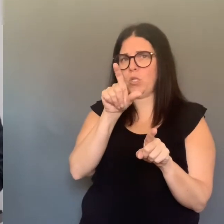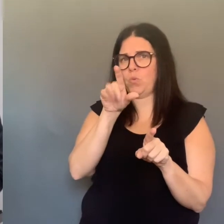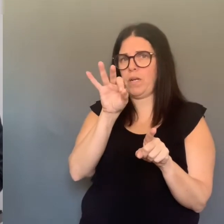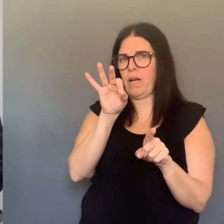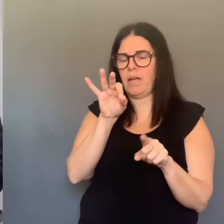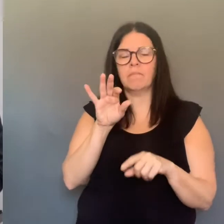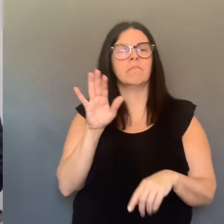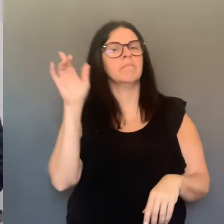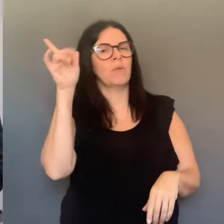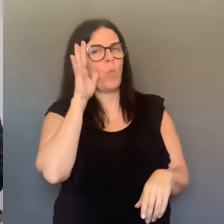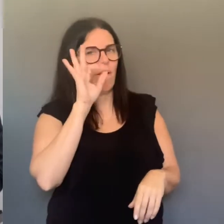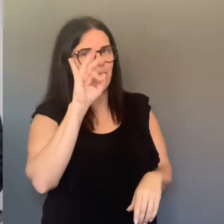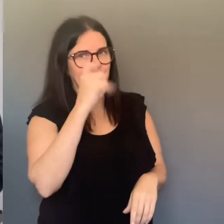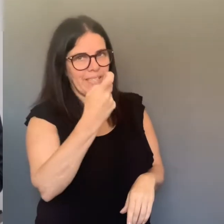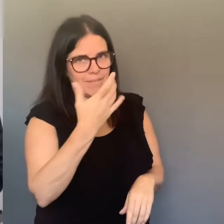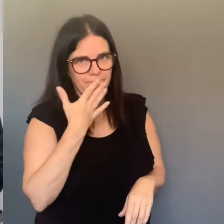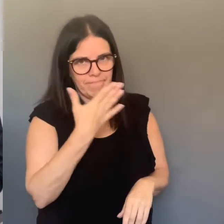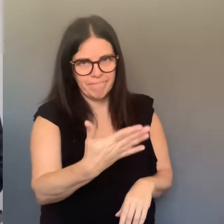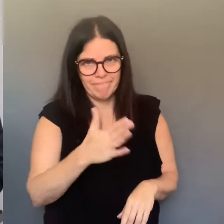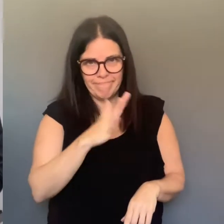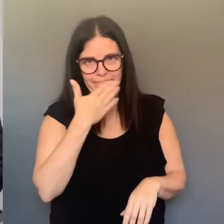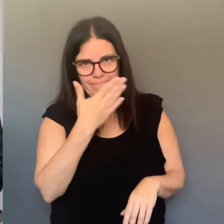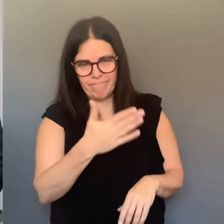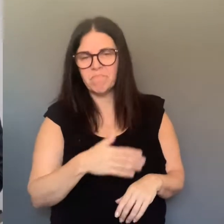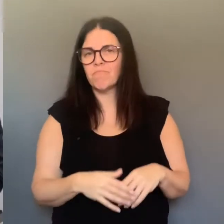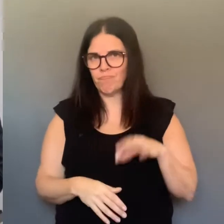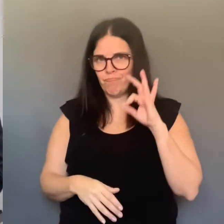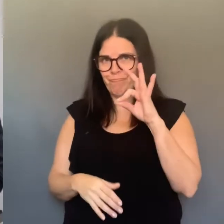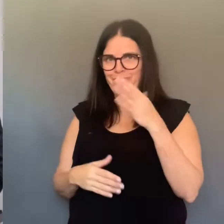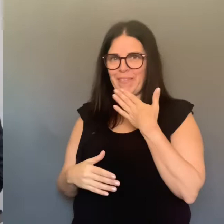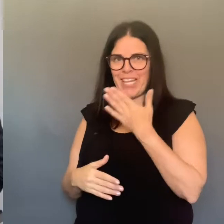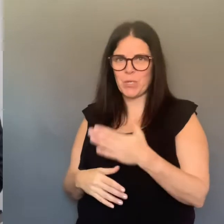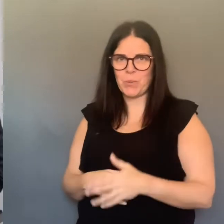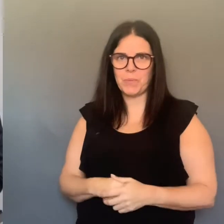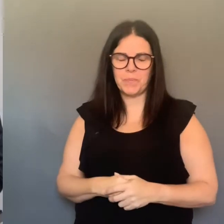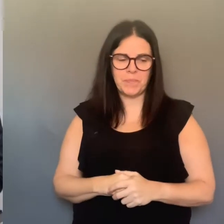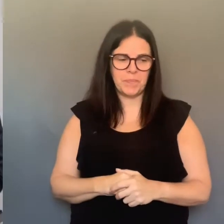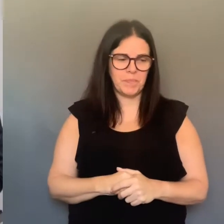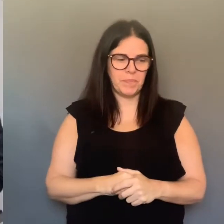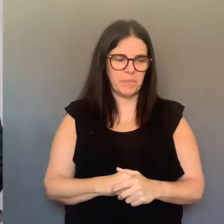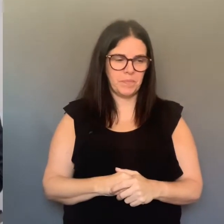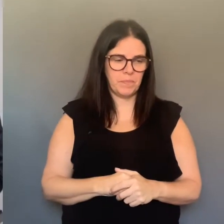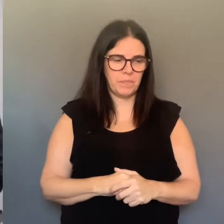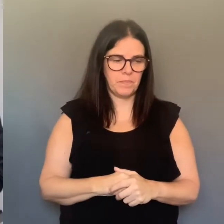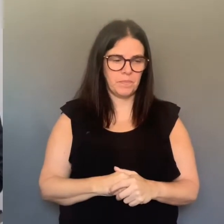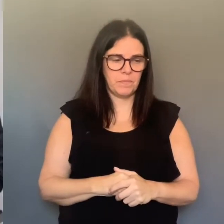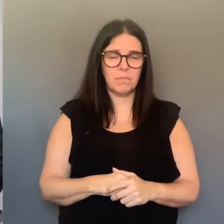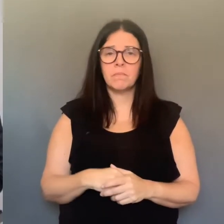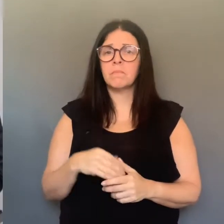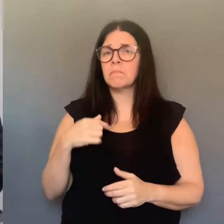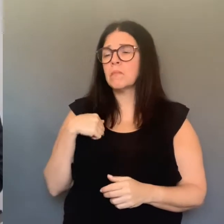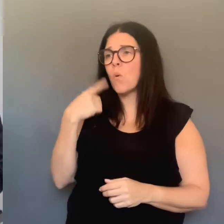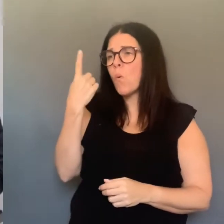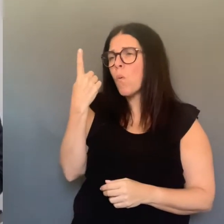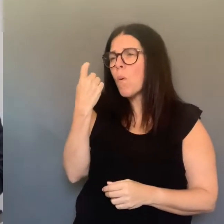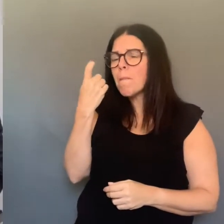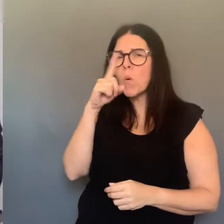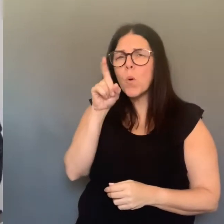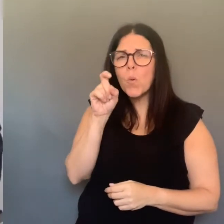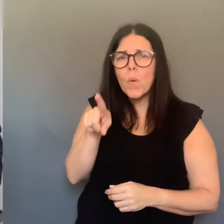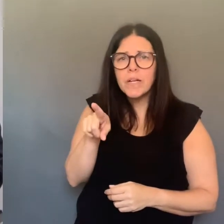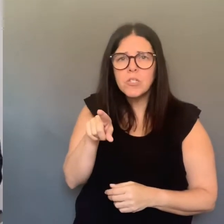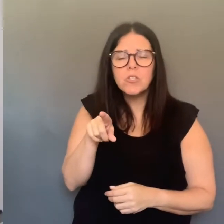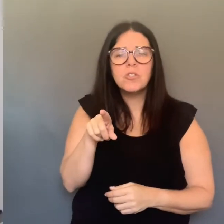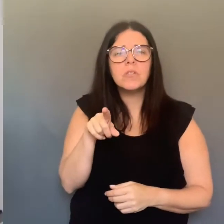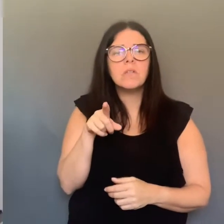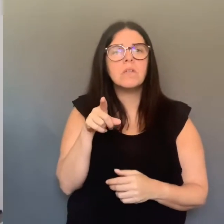number is 128. Okay, just wanted to make sure. Your website says 129. Okay, We'll so we'll